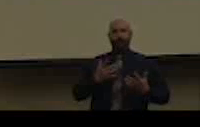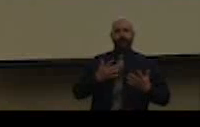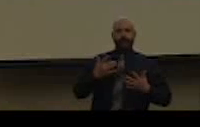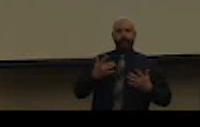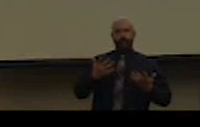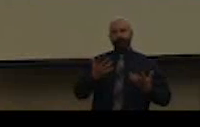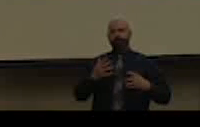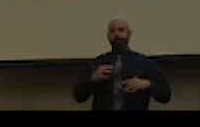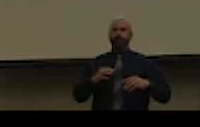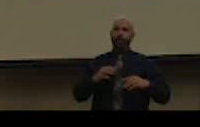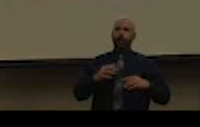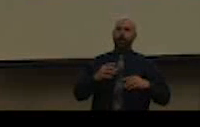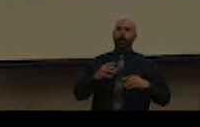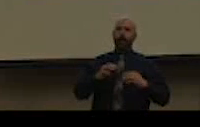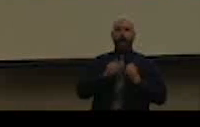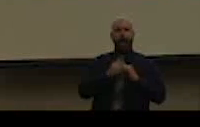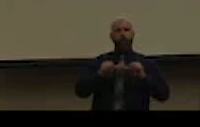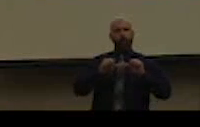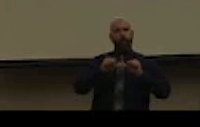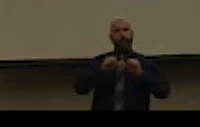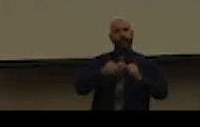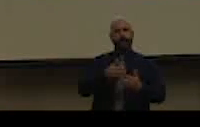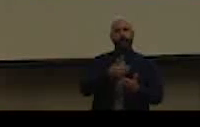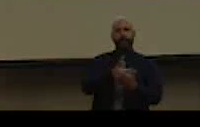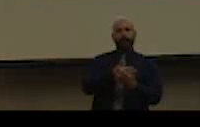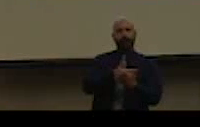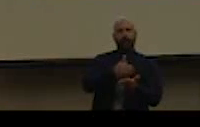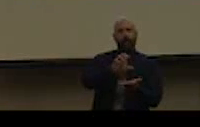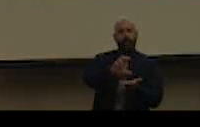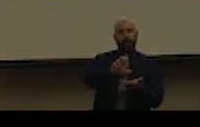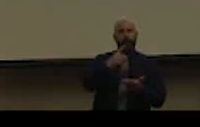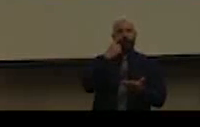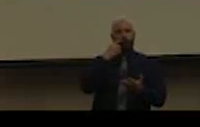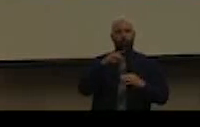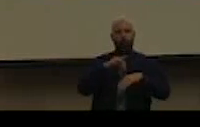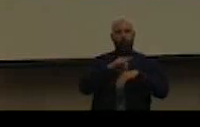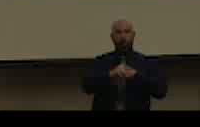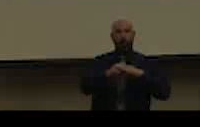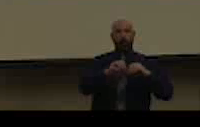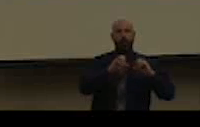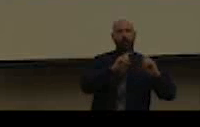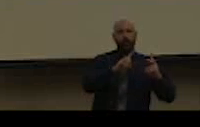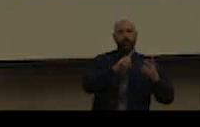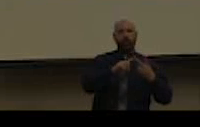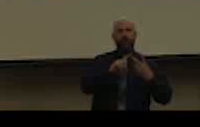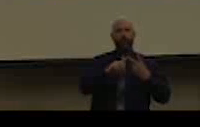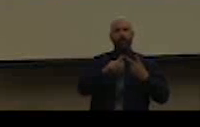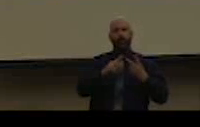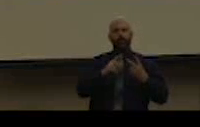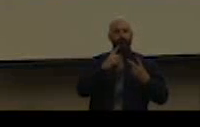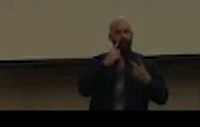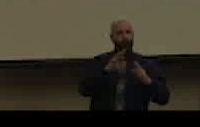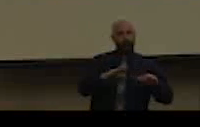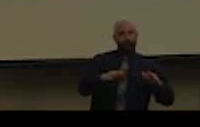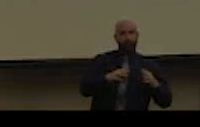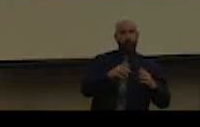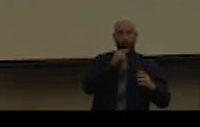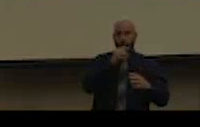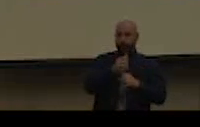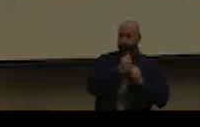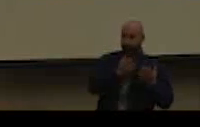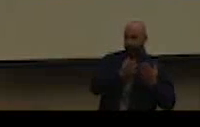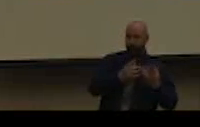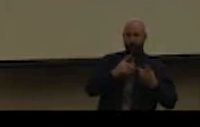ed, for the children that are currently being served, and then also increase funding, and we don't backslide such that